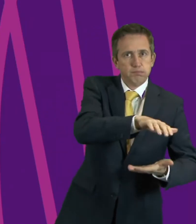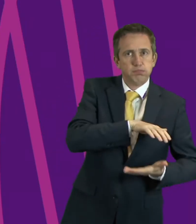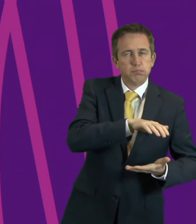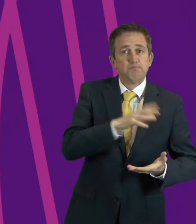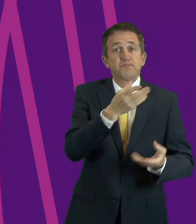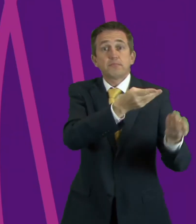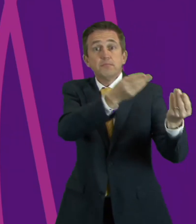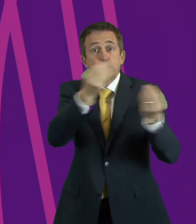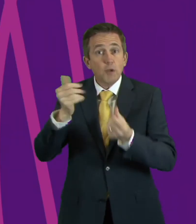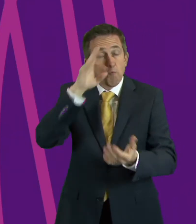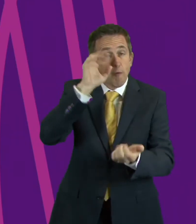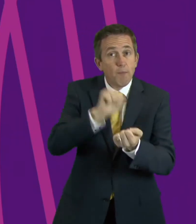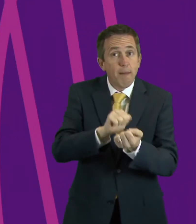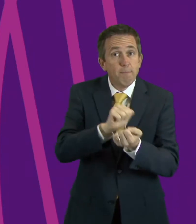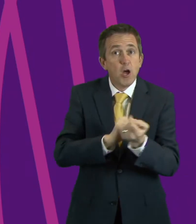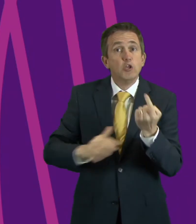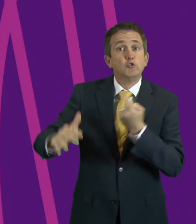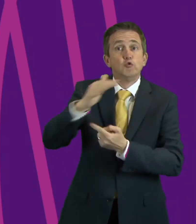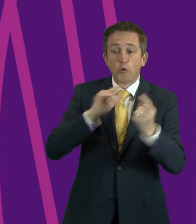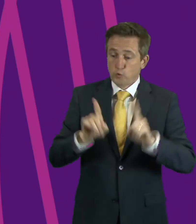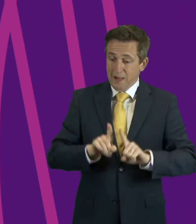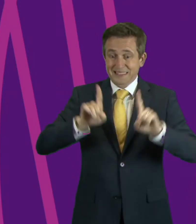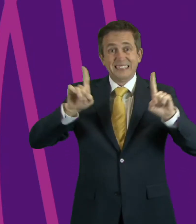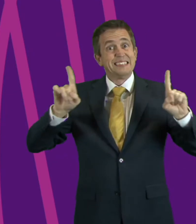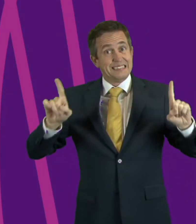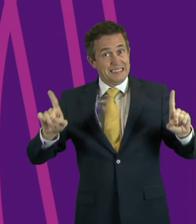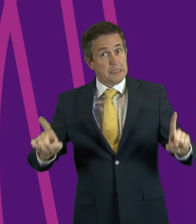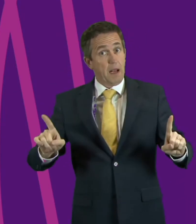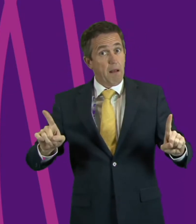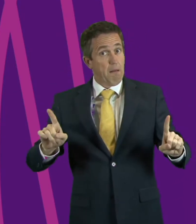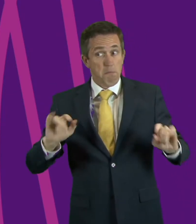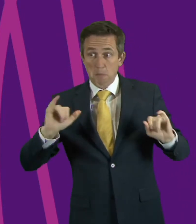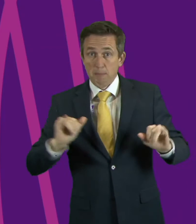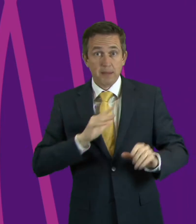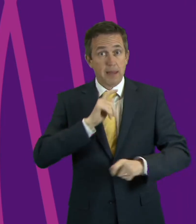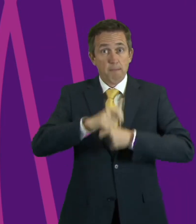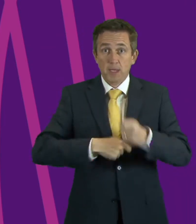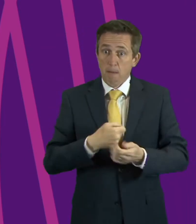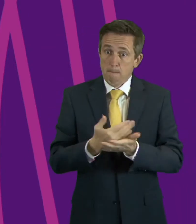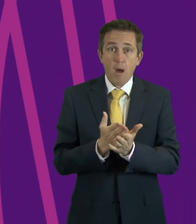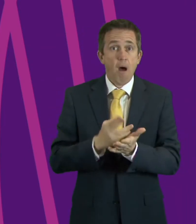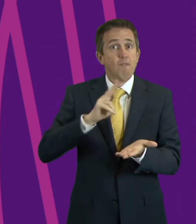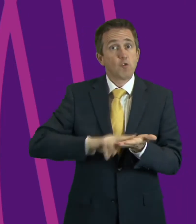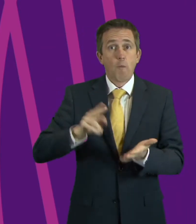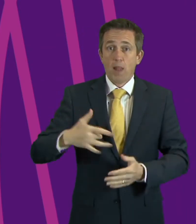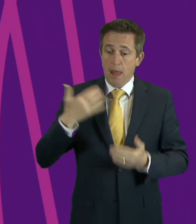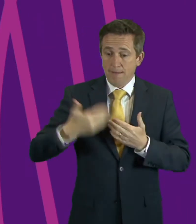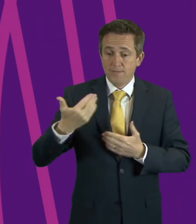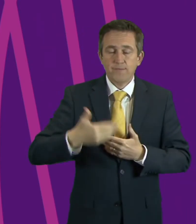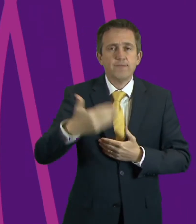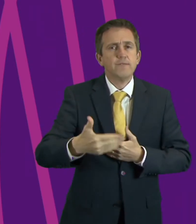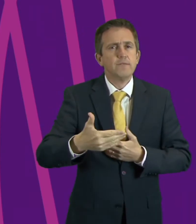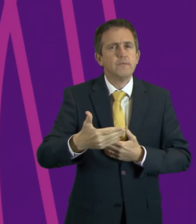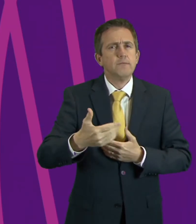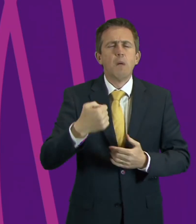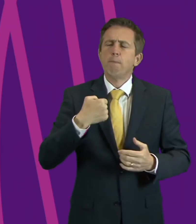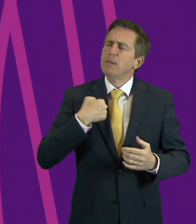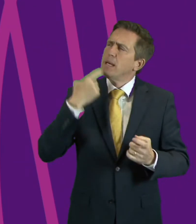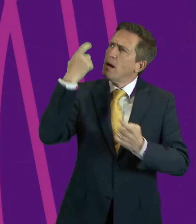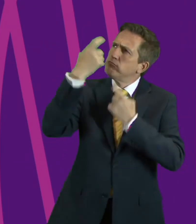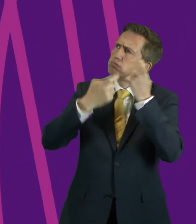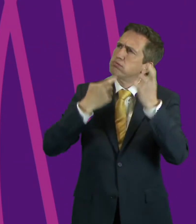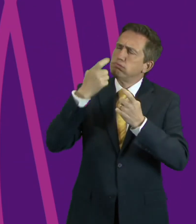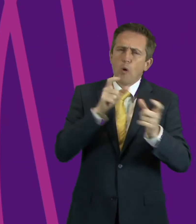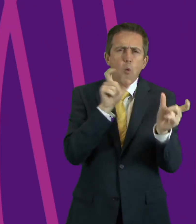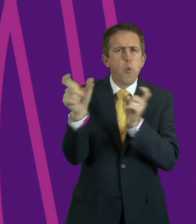distancing, something that may very well be part of our new normal. But the words that ring in my ears the most